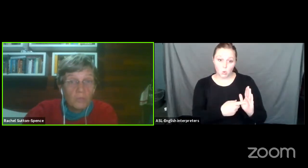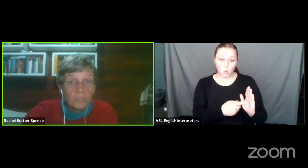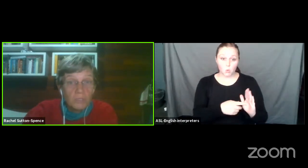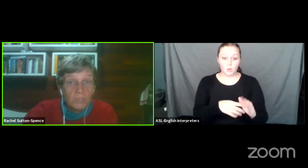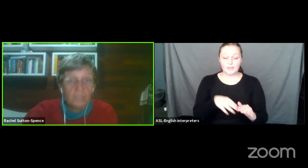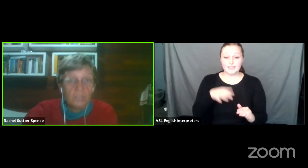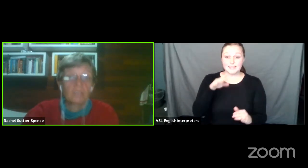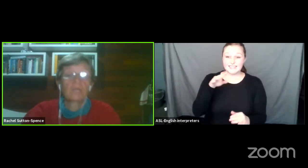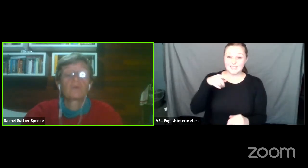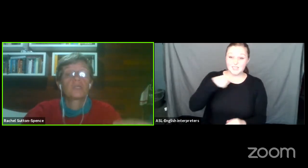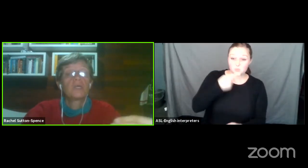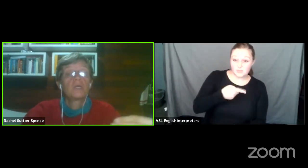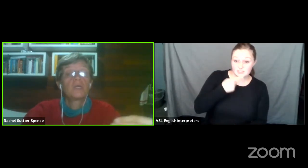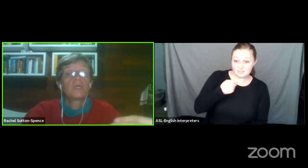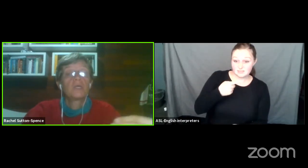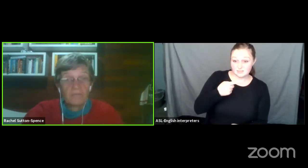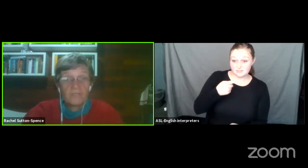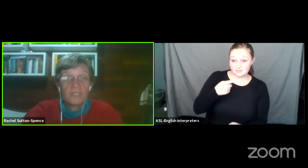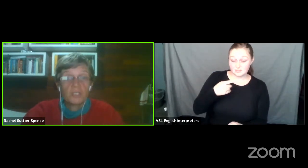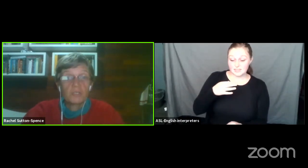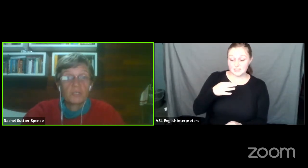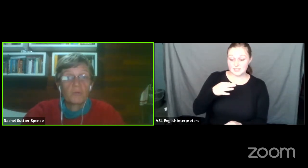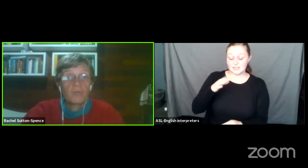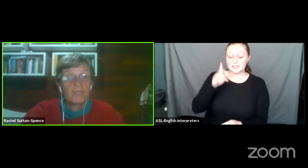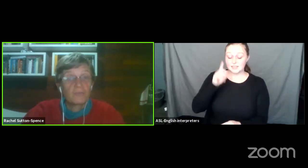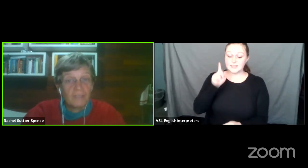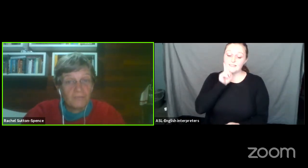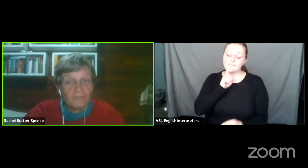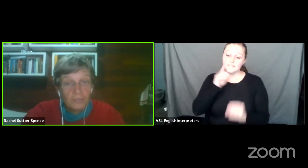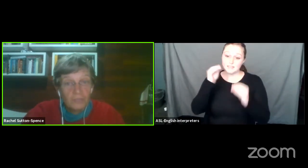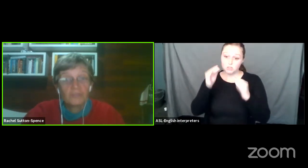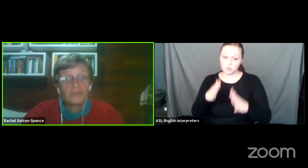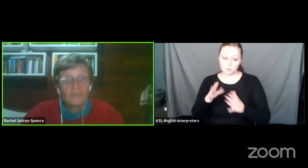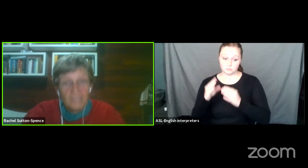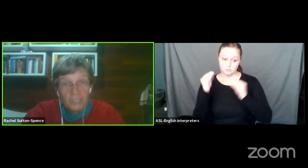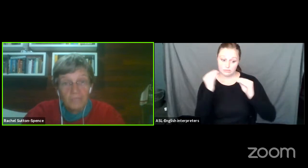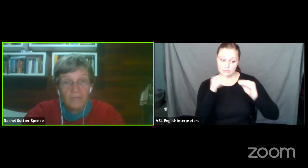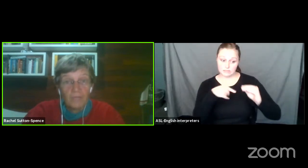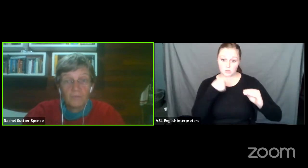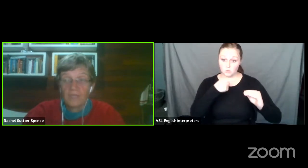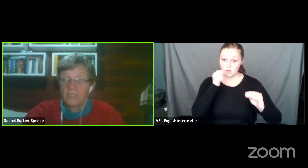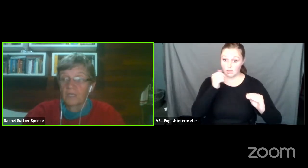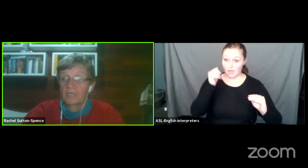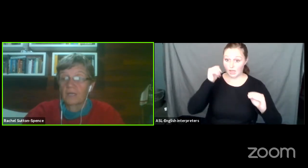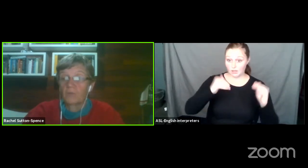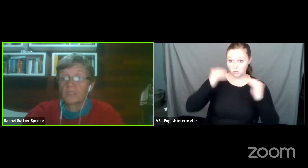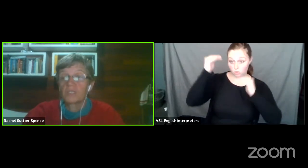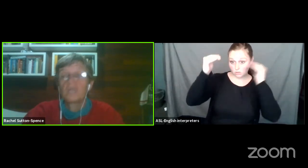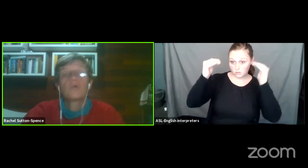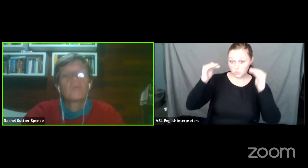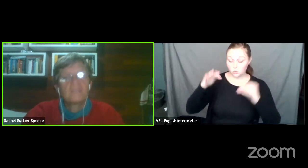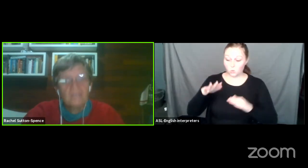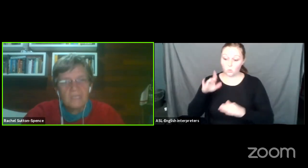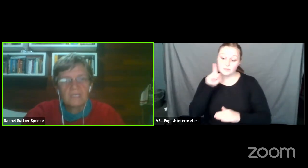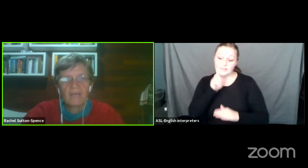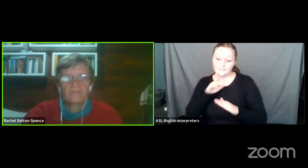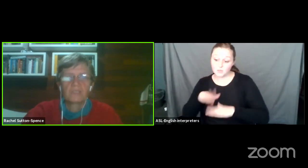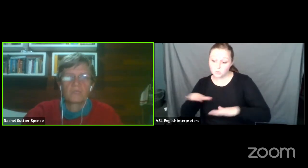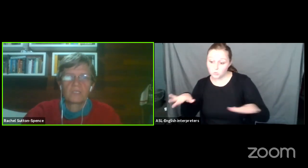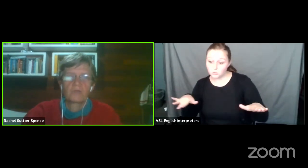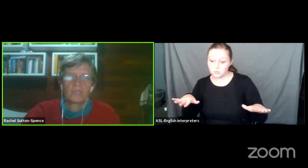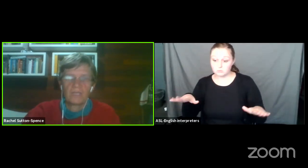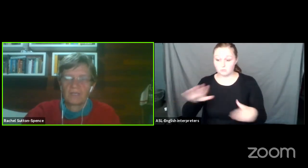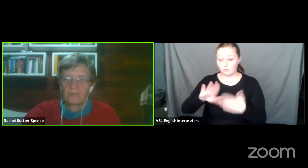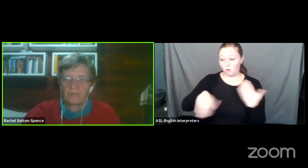who want to learn sign language, the deaf teachers who are working with deaf children who need to develop their sign language. We need to have